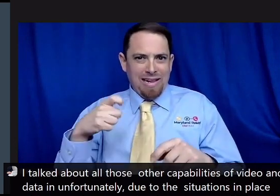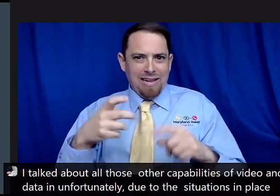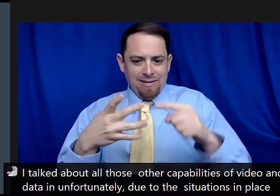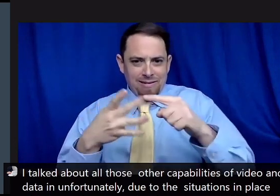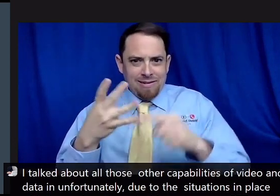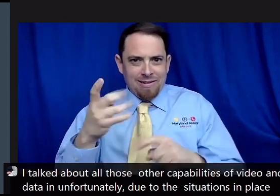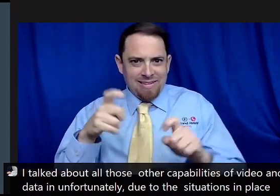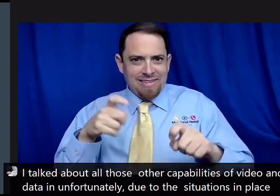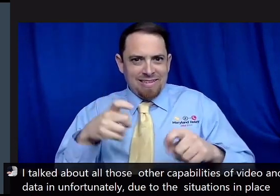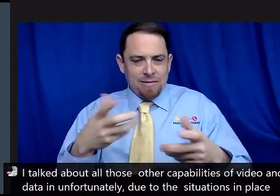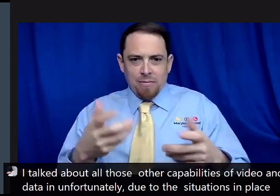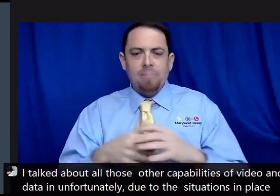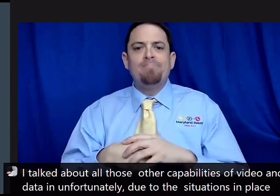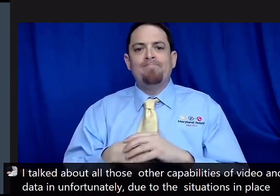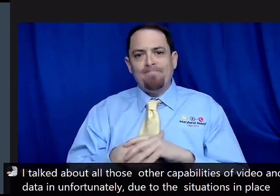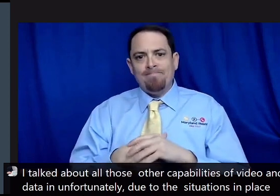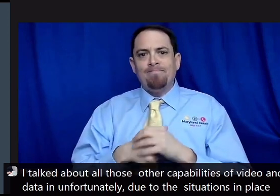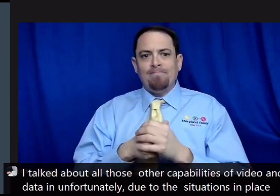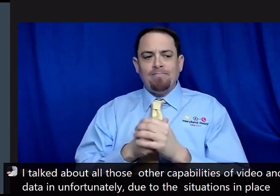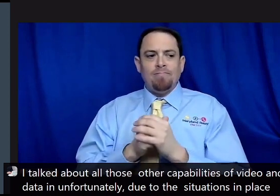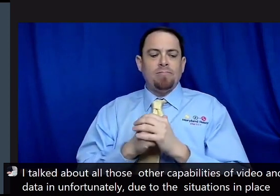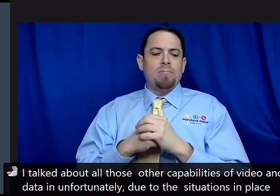So this is a challenge, of course.